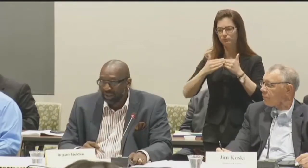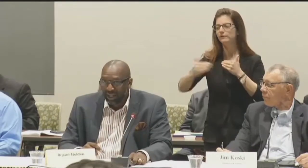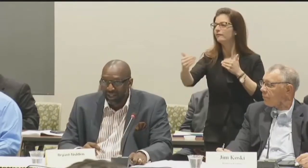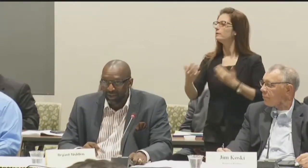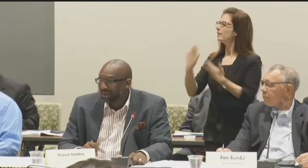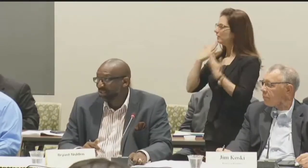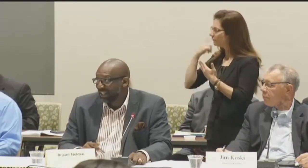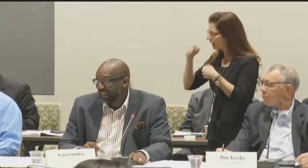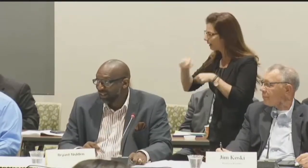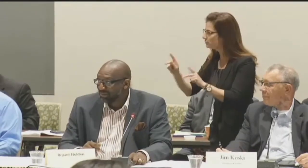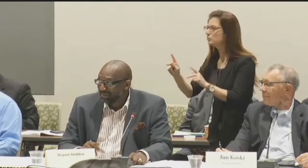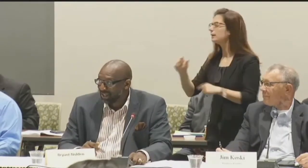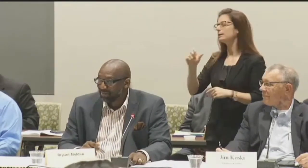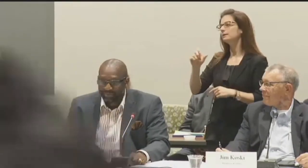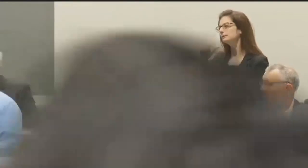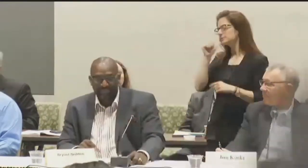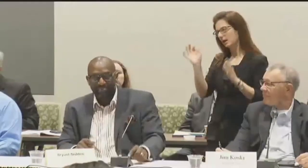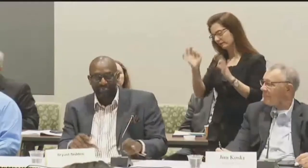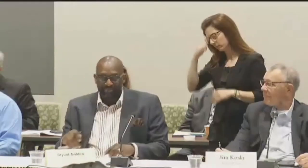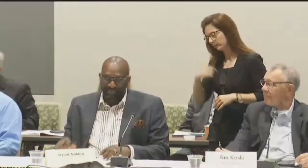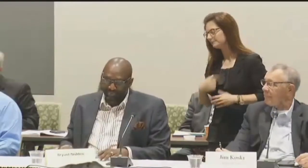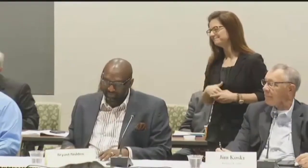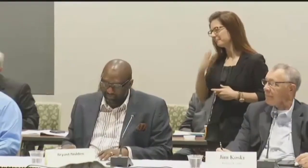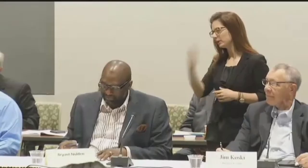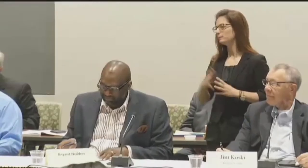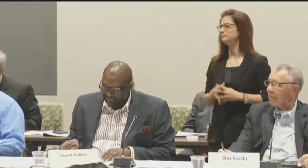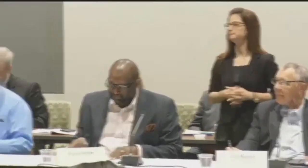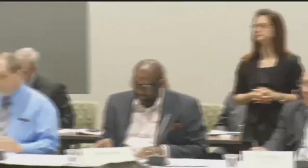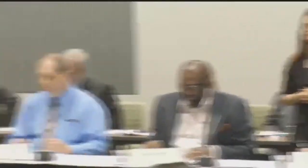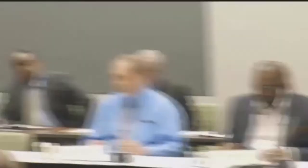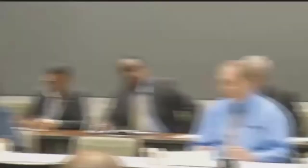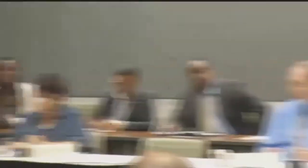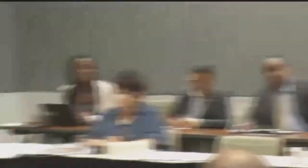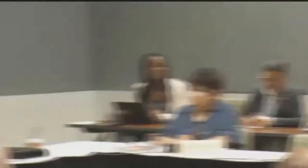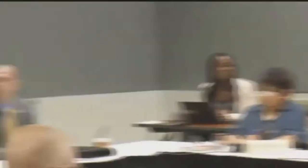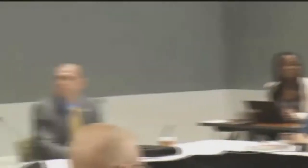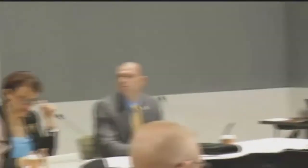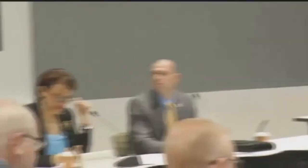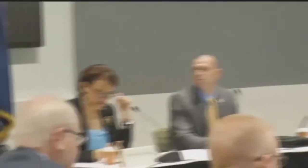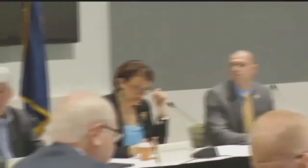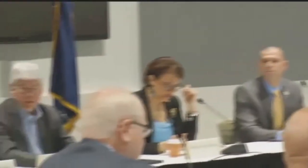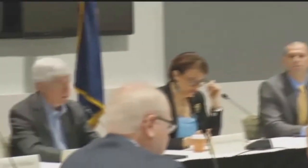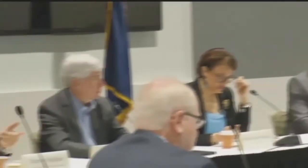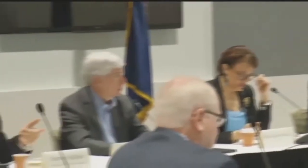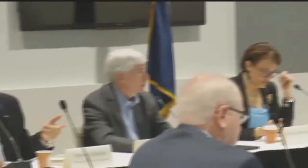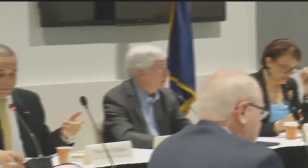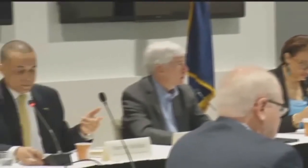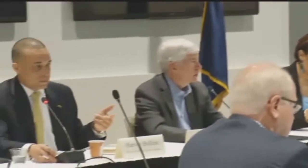Governor, and I don't take it lightly. Thank you. Okay, and I've asked our tech folks